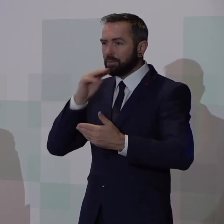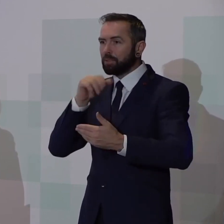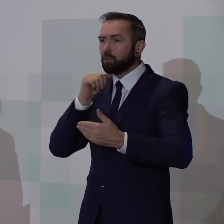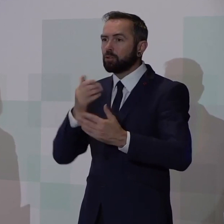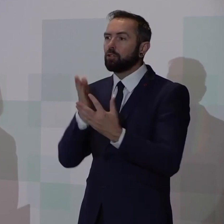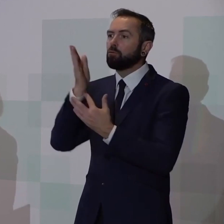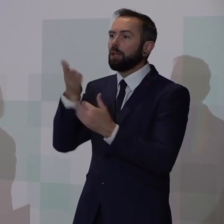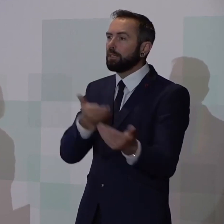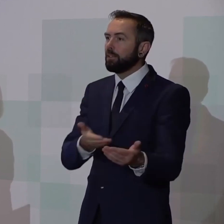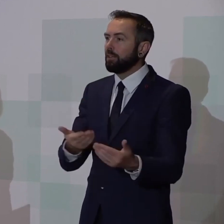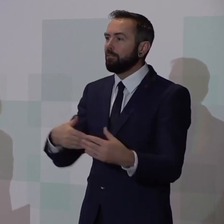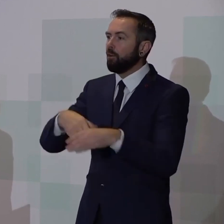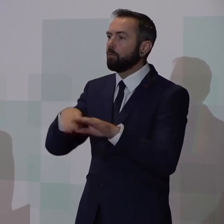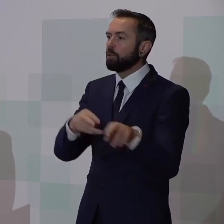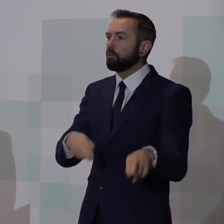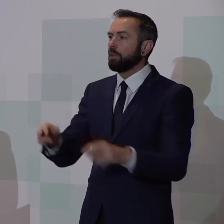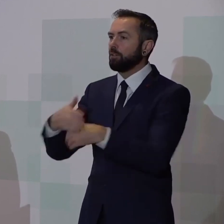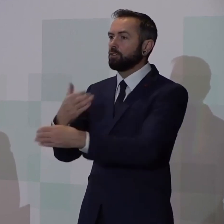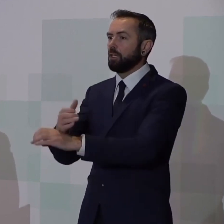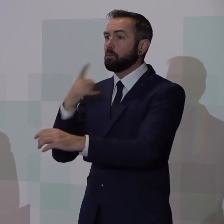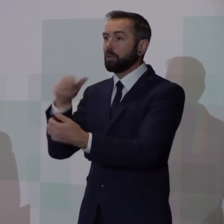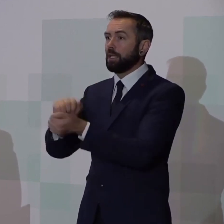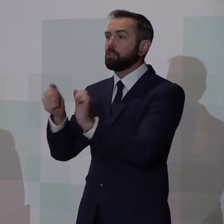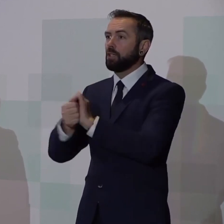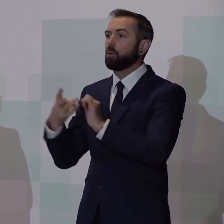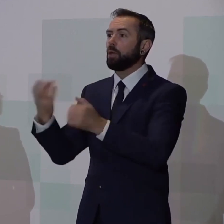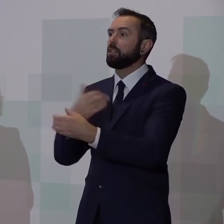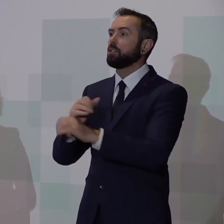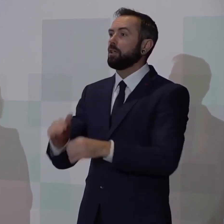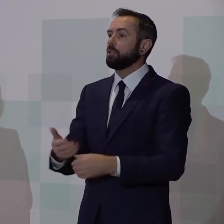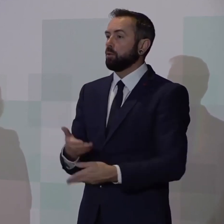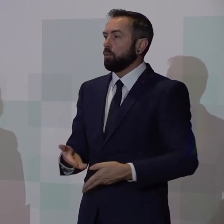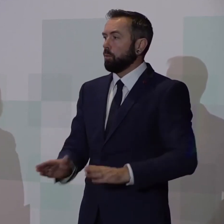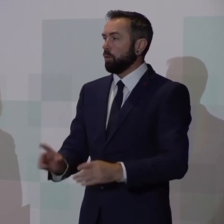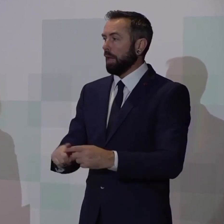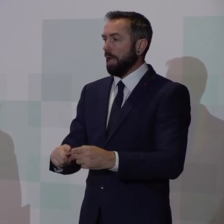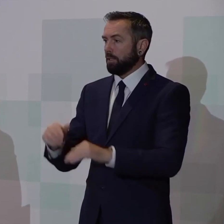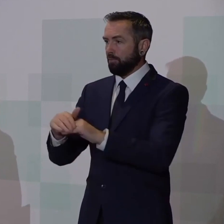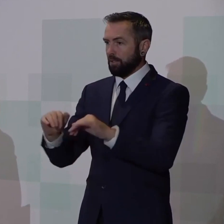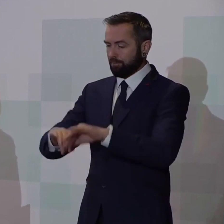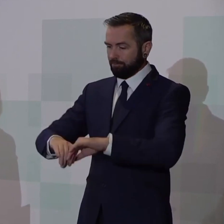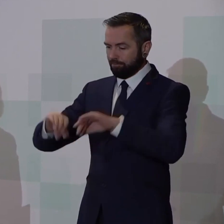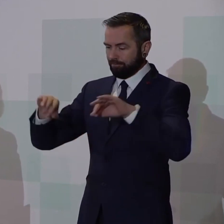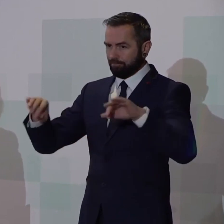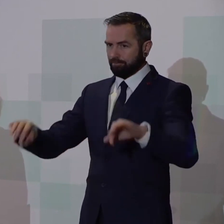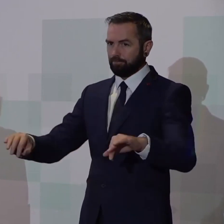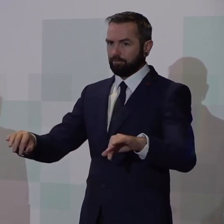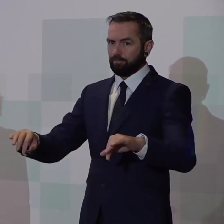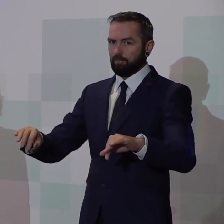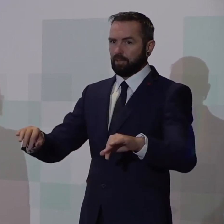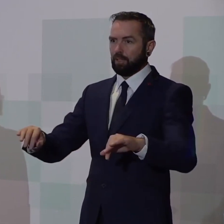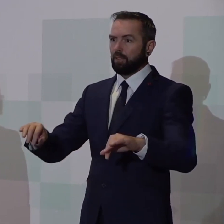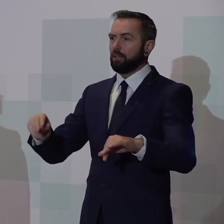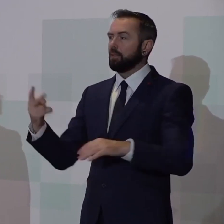child, but that changed after the child was born, and also their friendship broke down. The